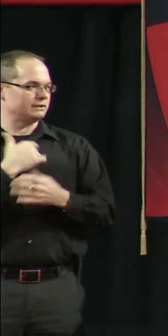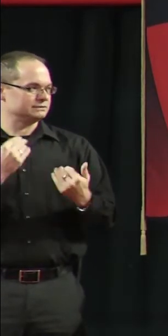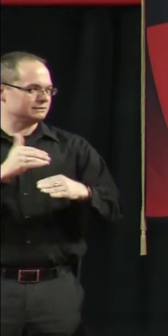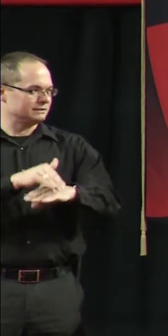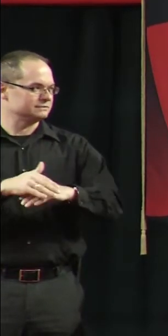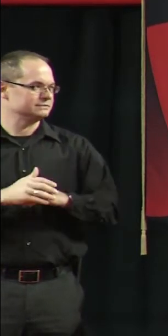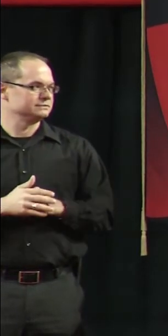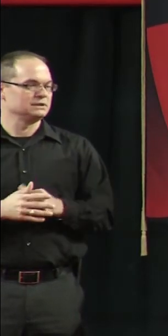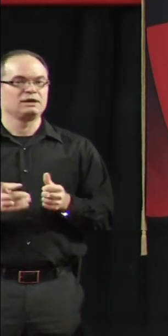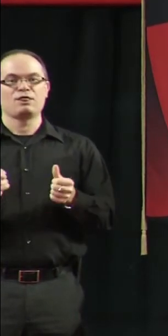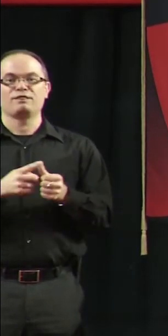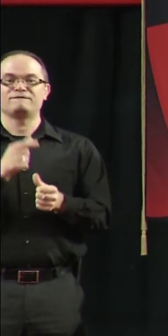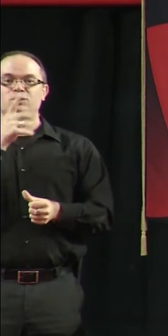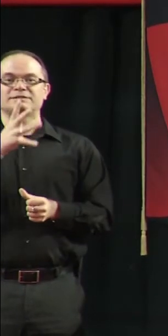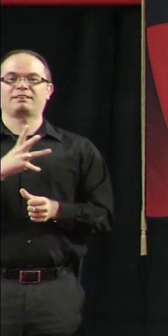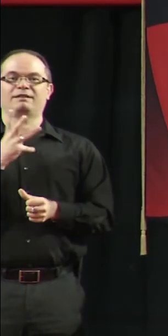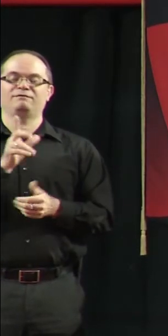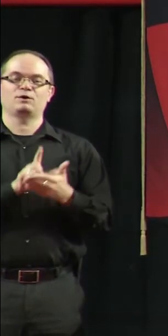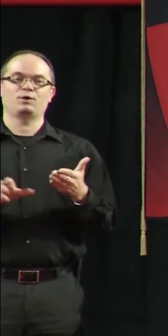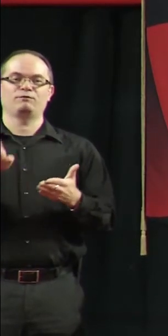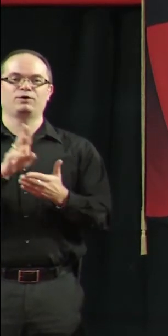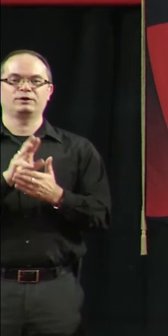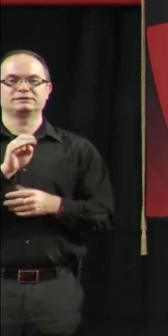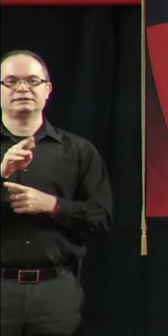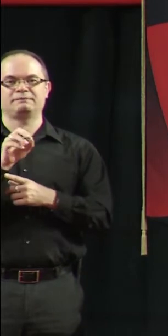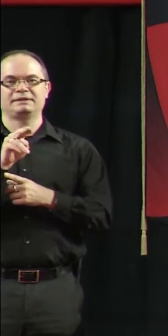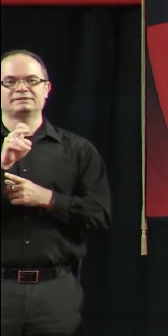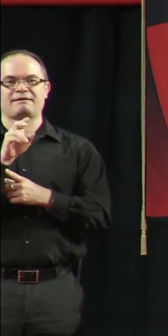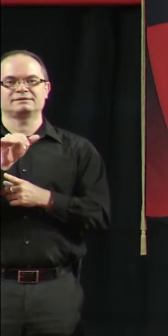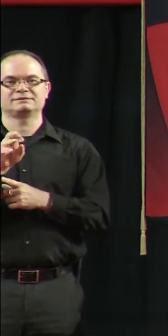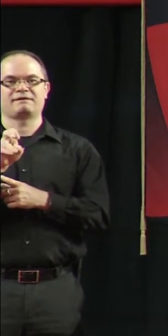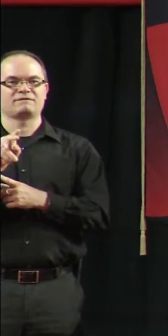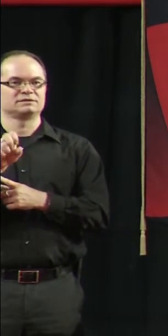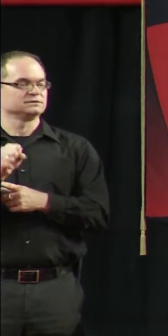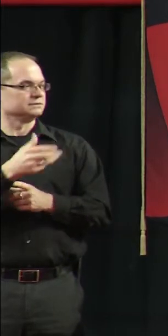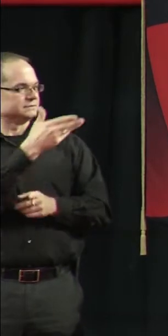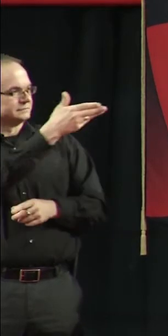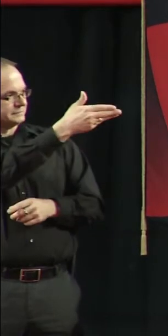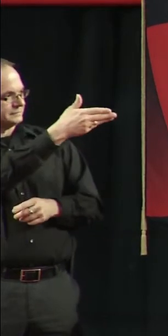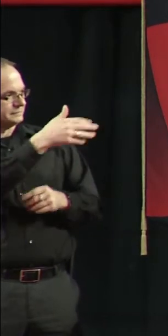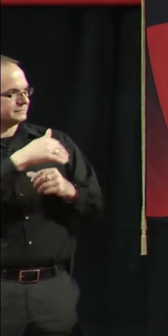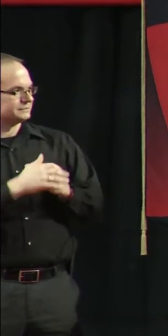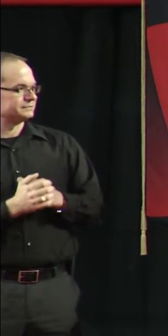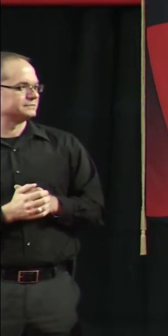evening. The First Lady of Lamar University, Mrs. Nancy Evans.